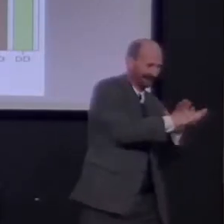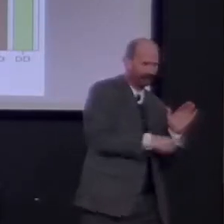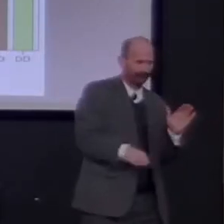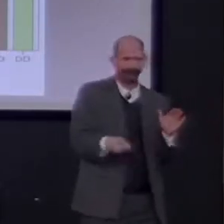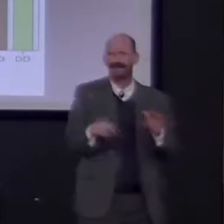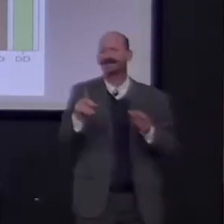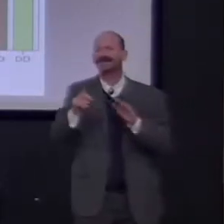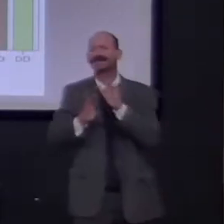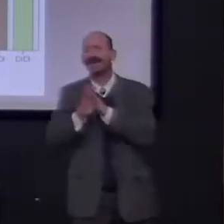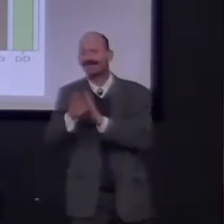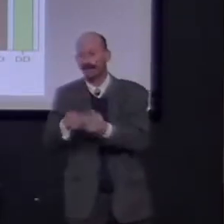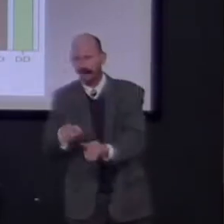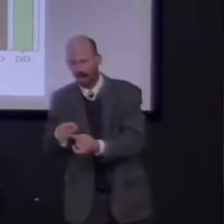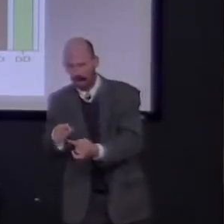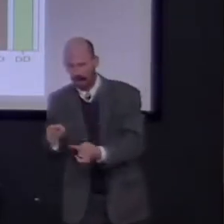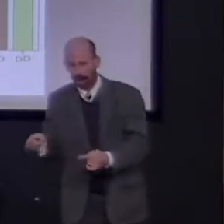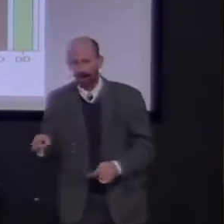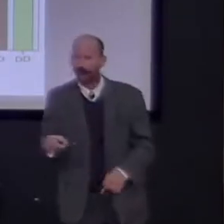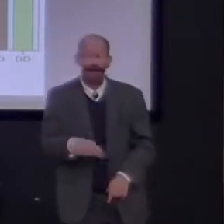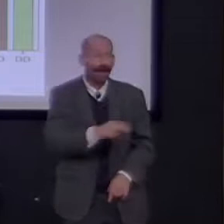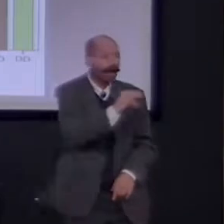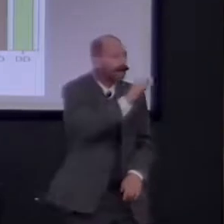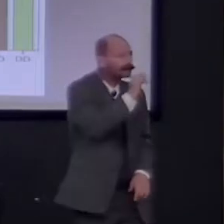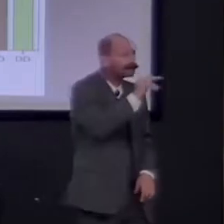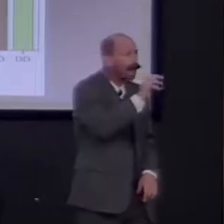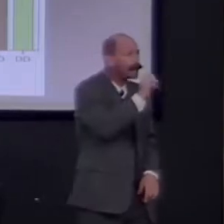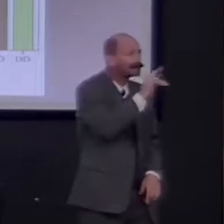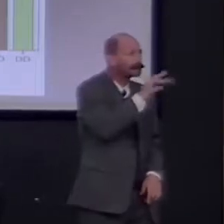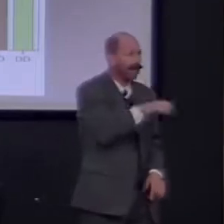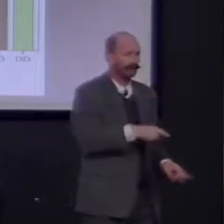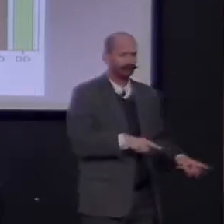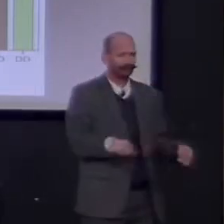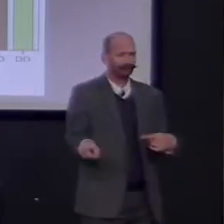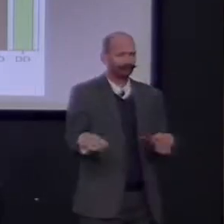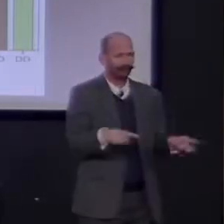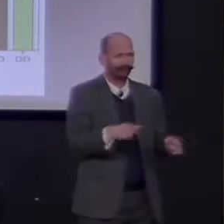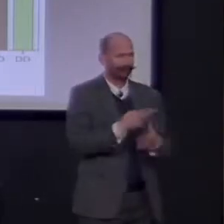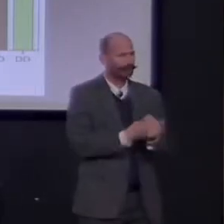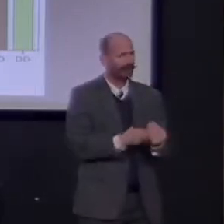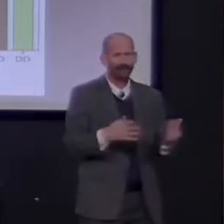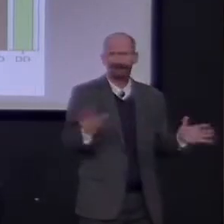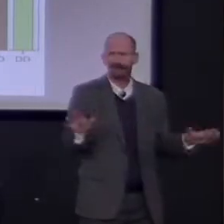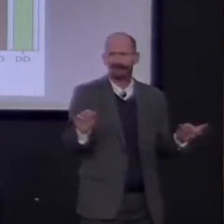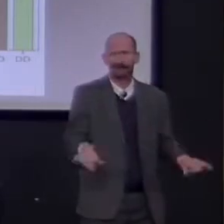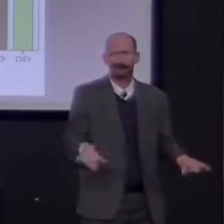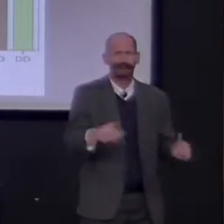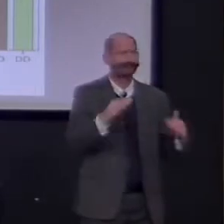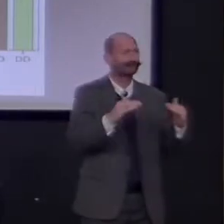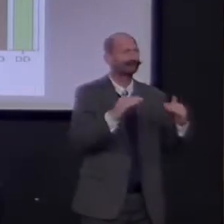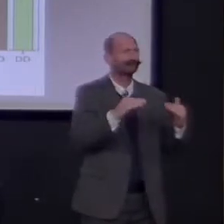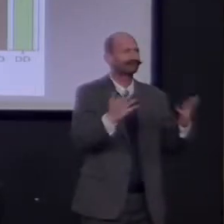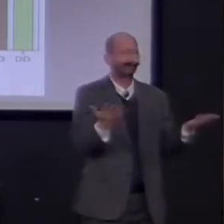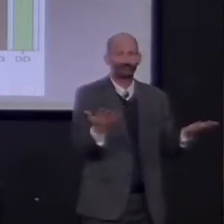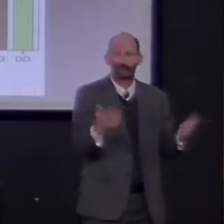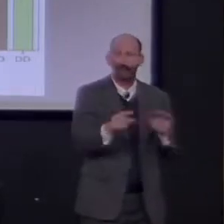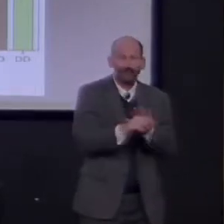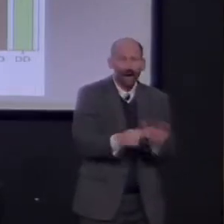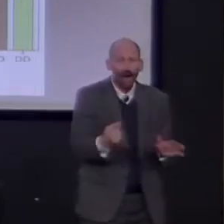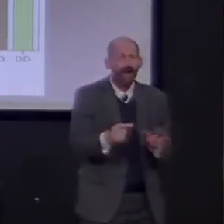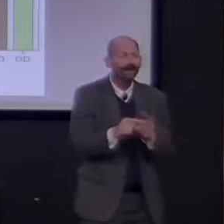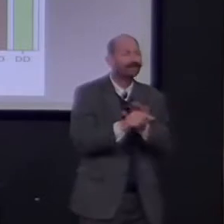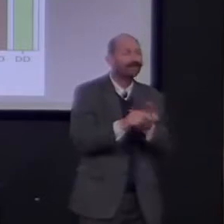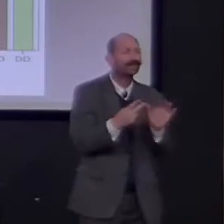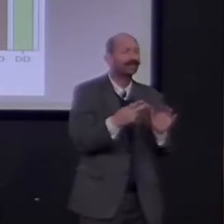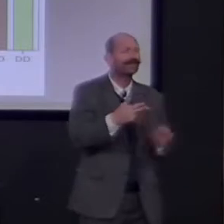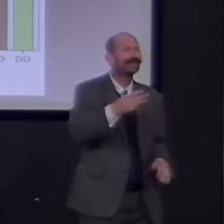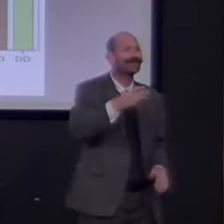this was not the case. There were no consistent differences. There was a significant difference in grade 1 and in grade 5, but in all other